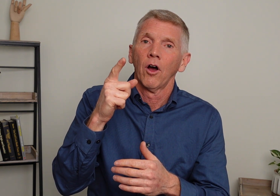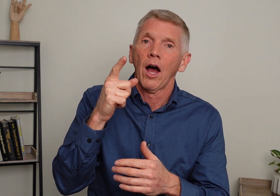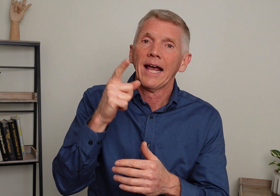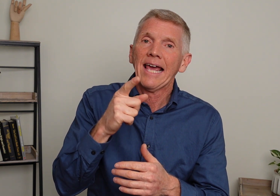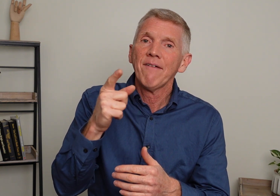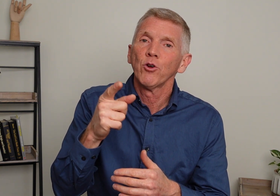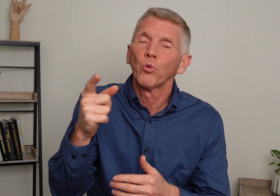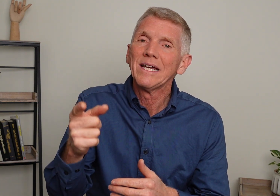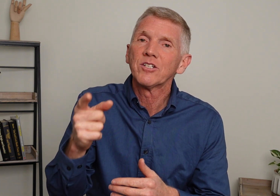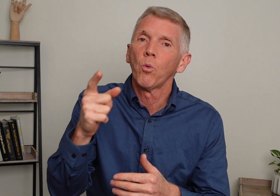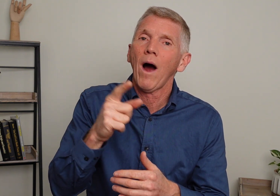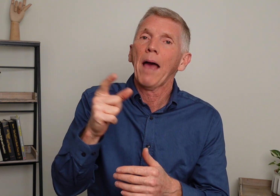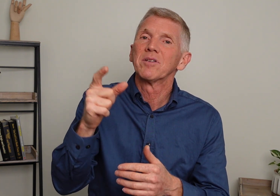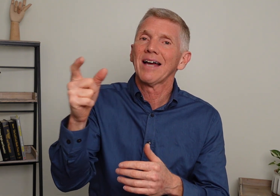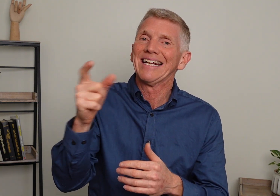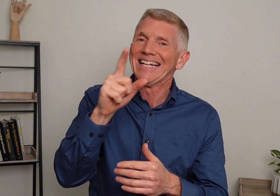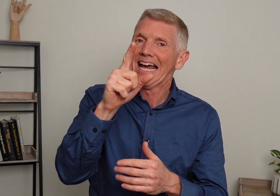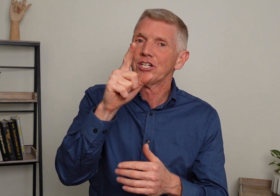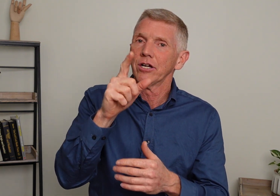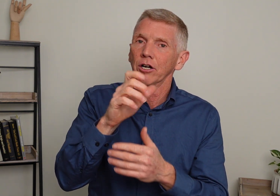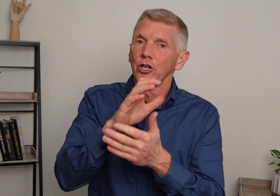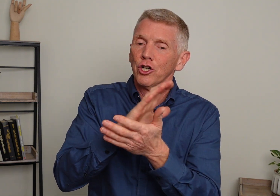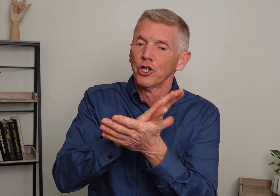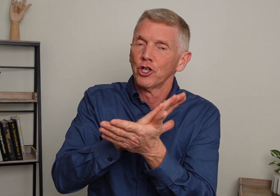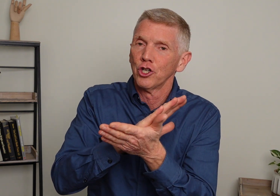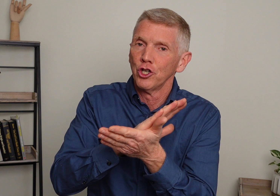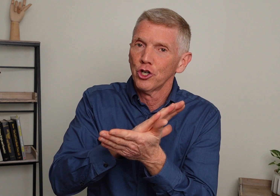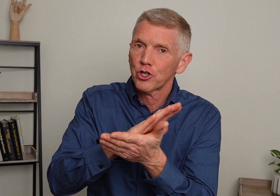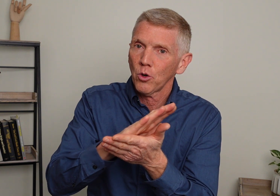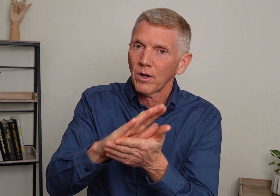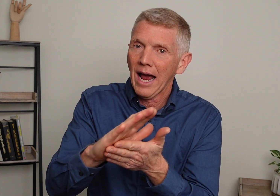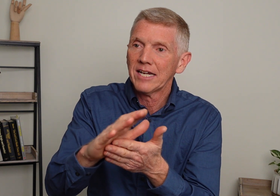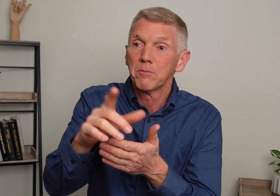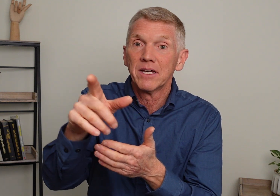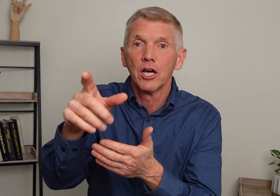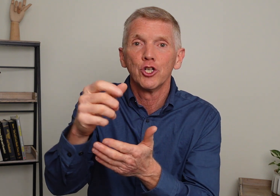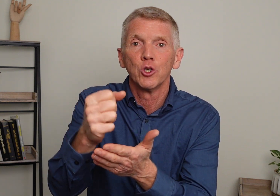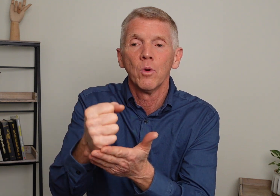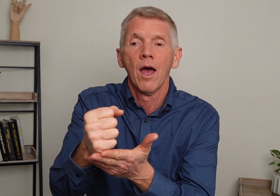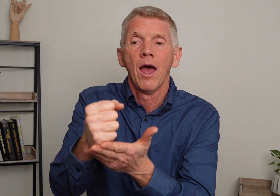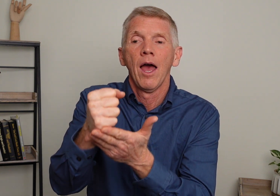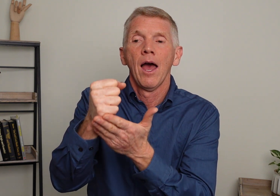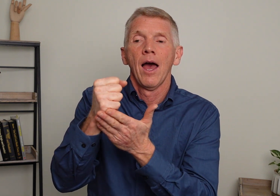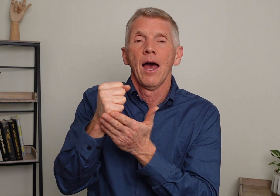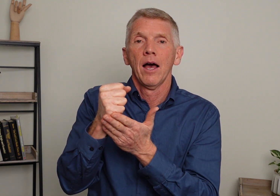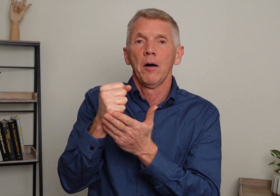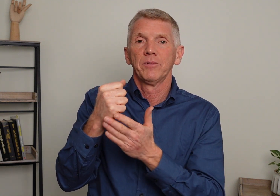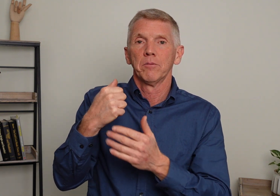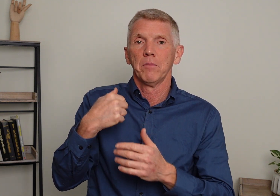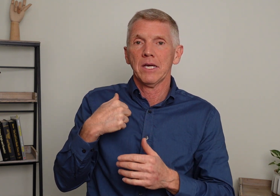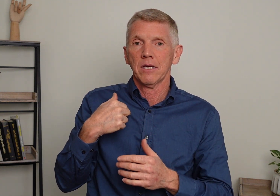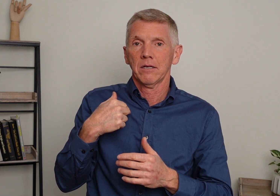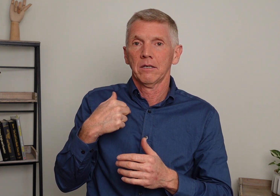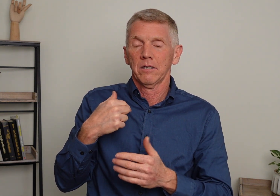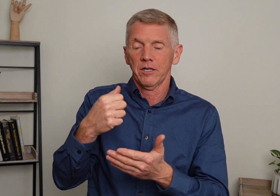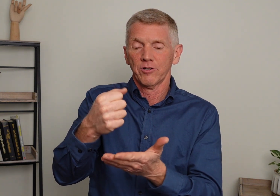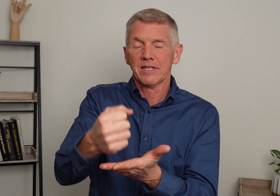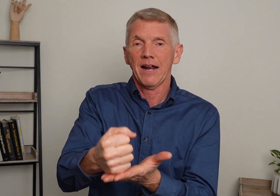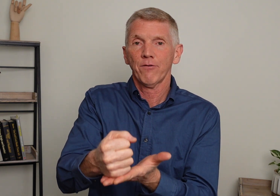I gave the reason why I'm signing nice here. You're so nice because you helped me. Here's a sign for